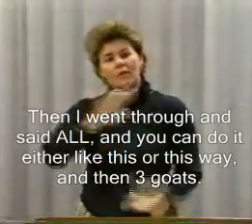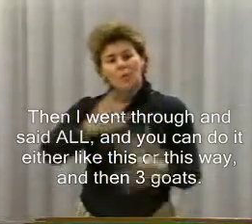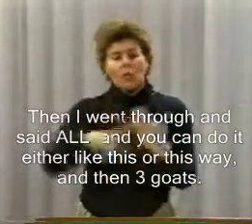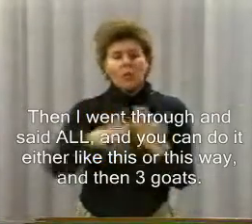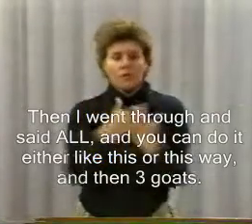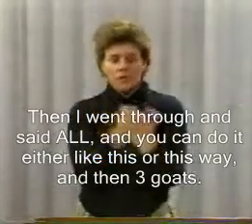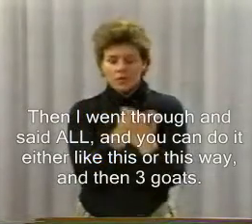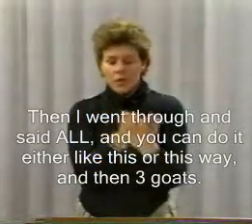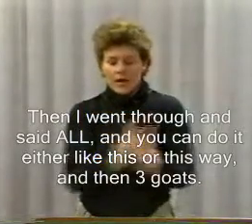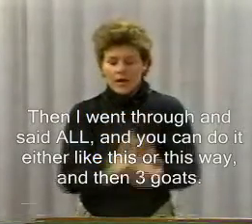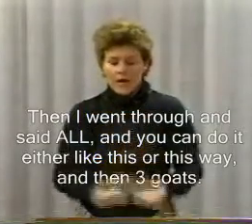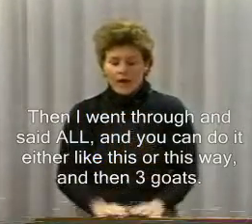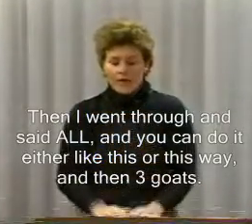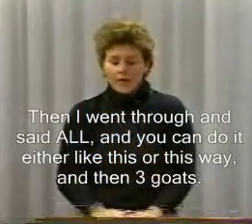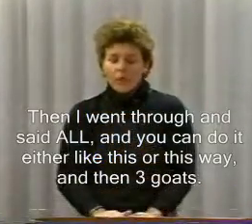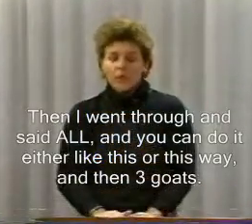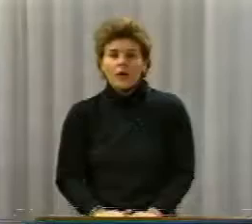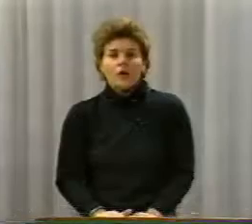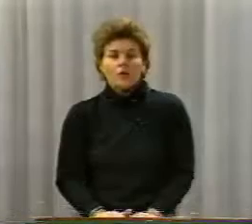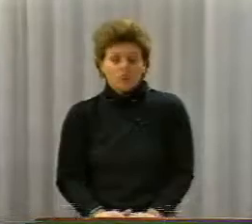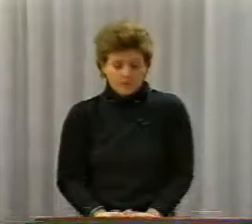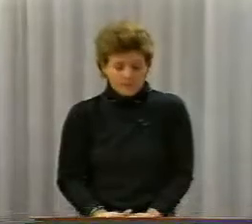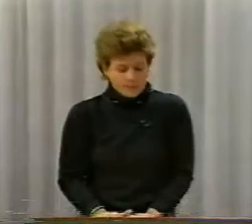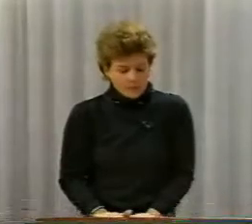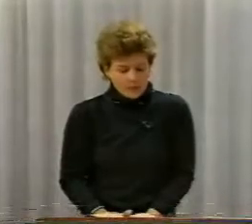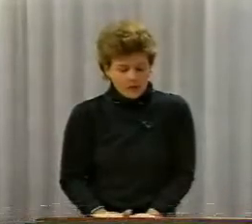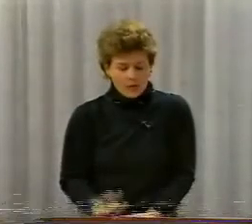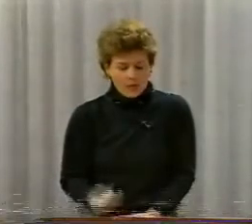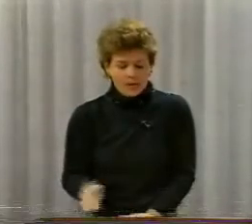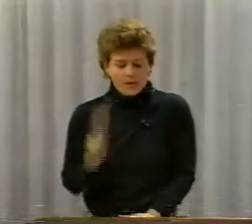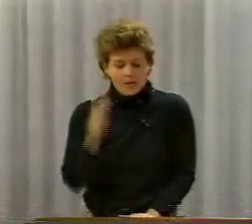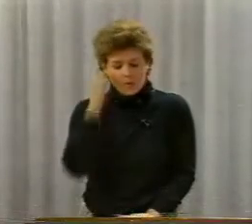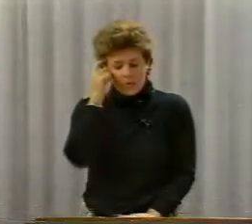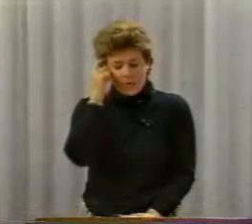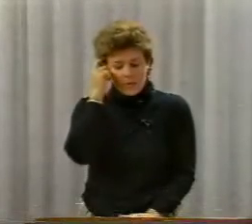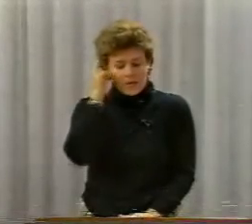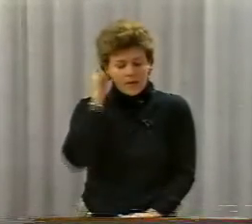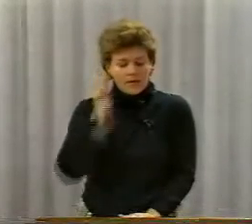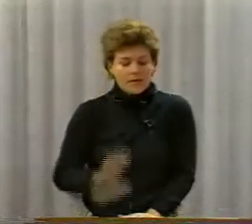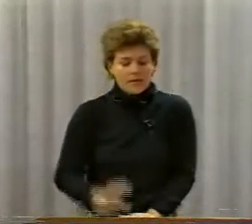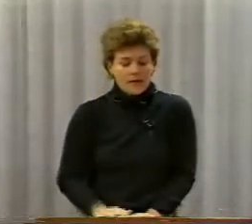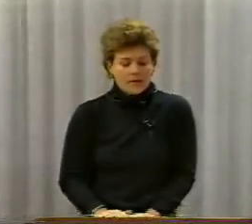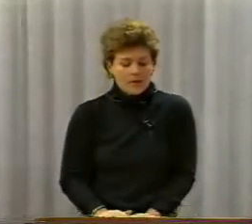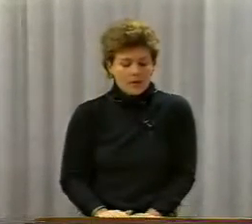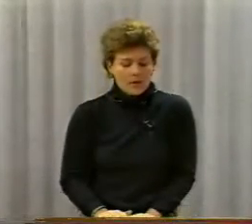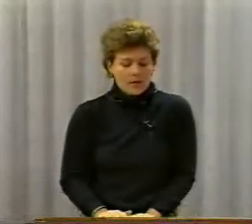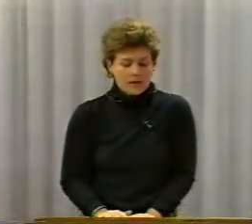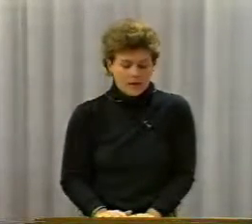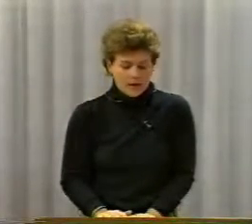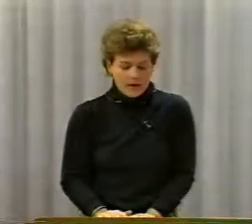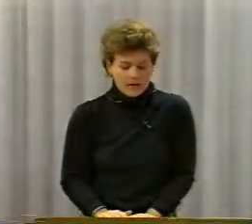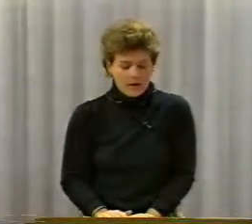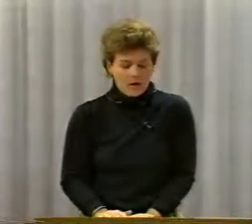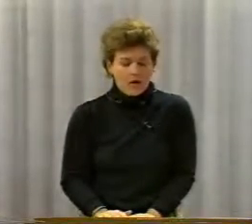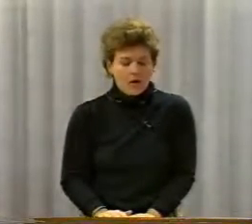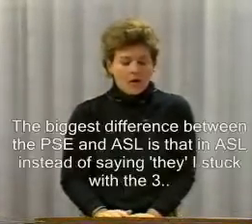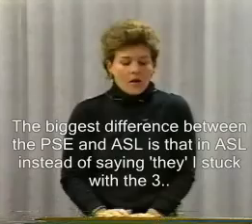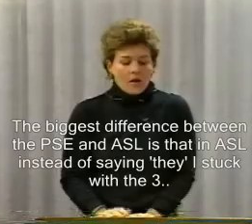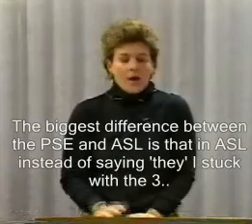this or this way, and then 3 goats. The biggest difference between the PSC and the ASL is that in ASL,